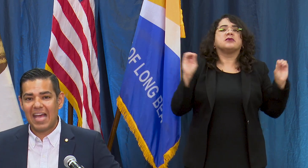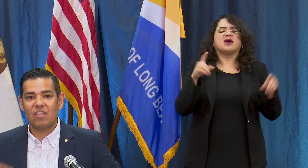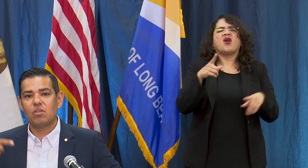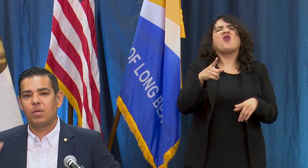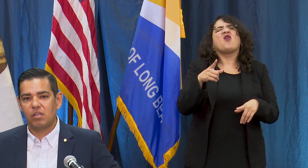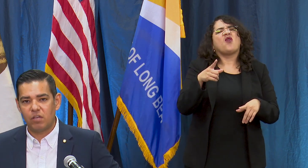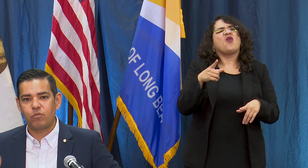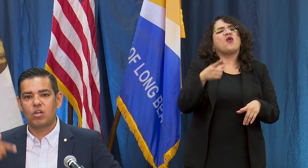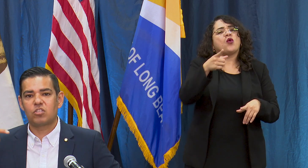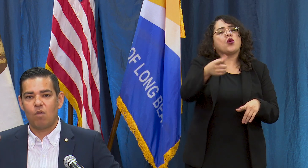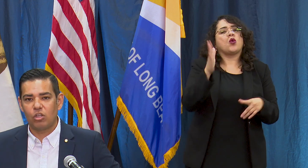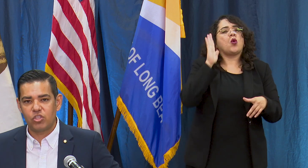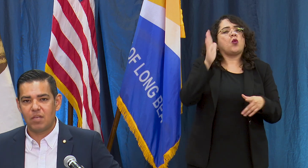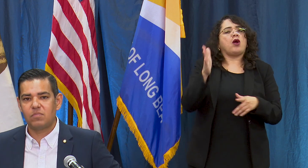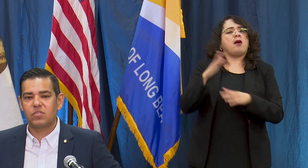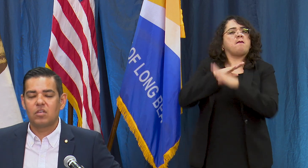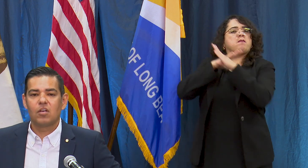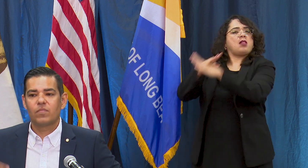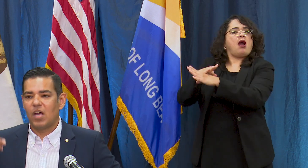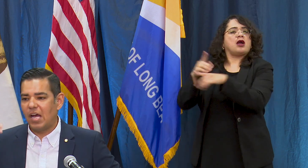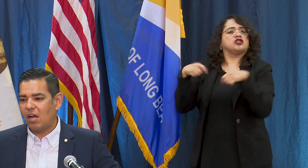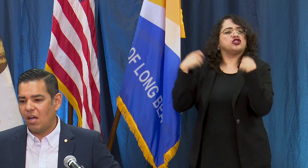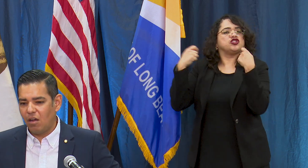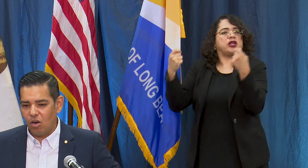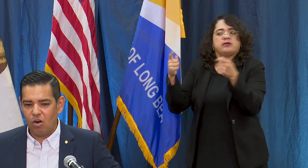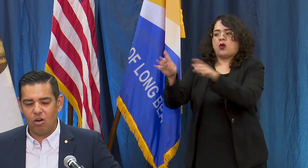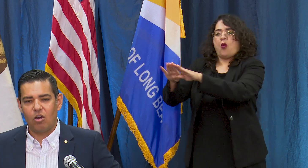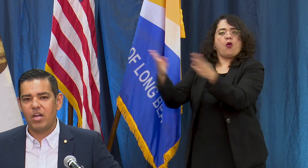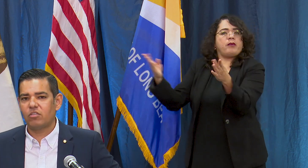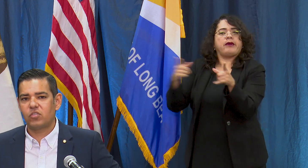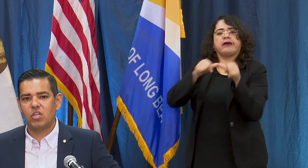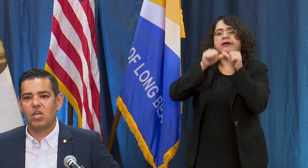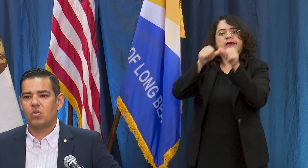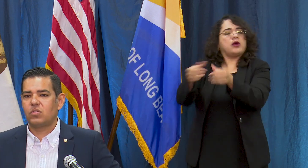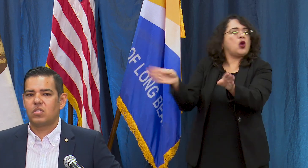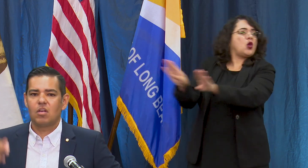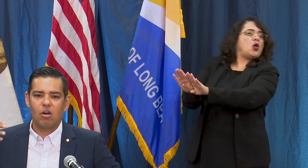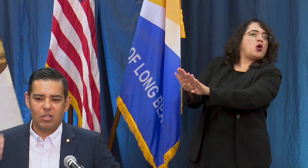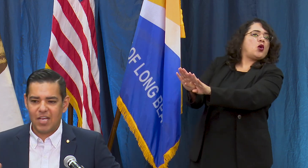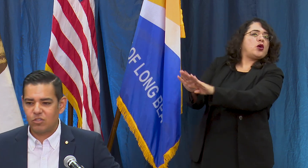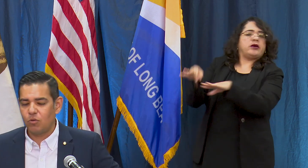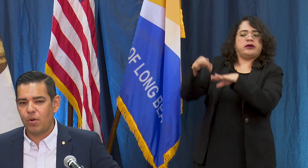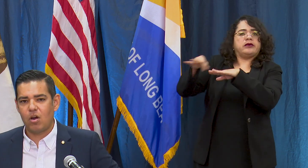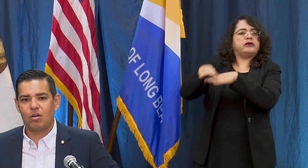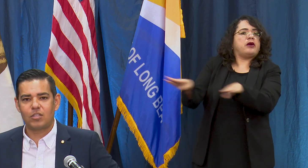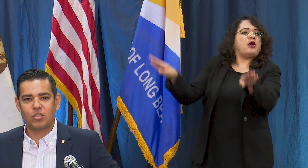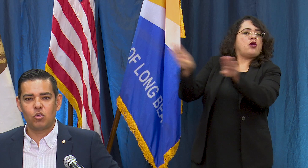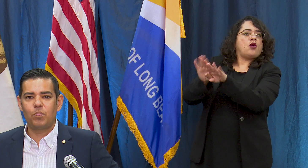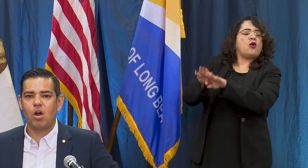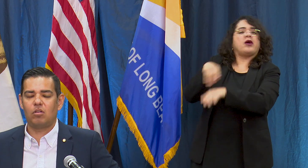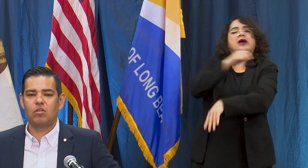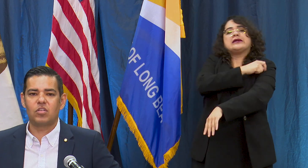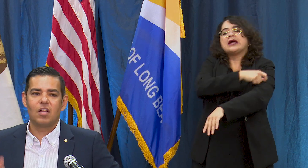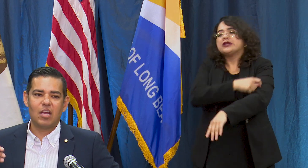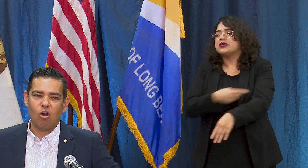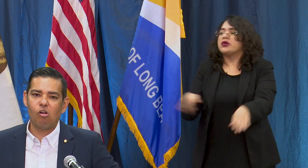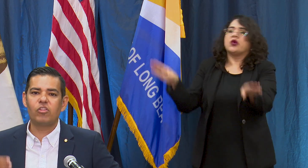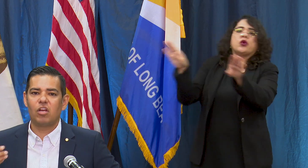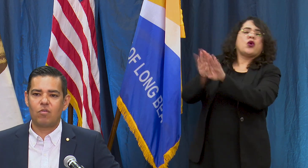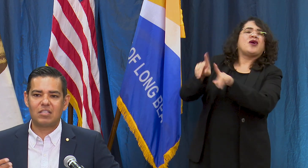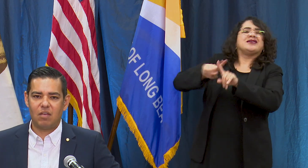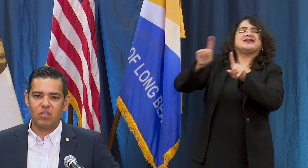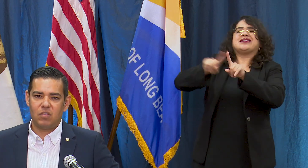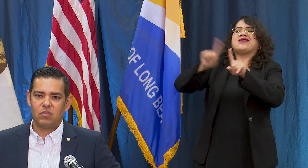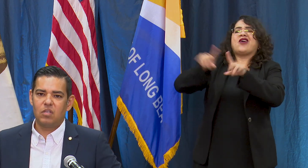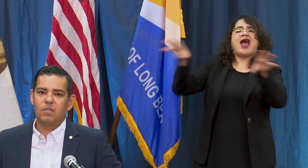are denying the ability for our small gyms, our nail studios, our tattoo parlors, and all